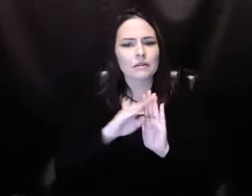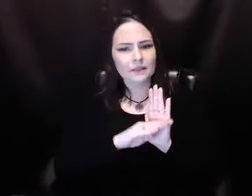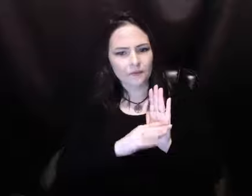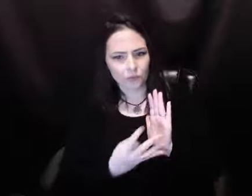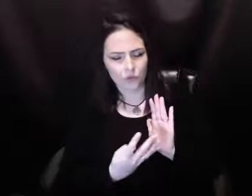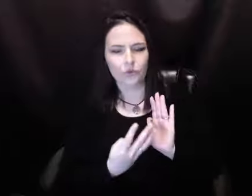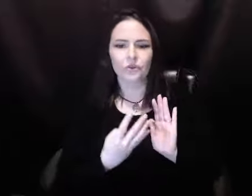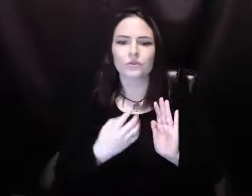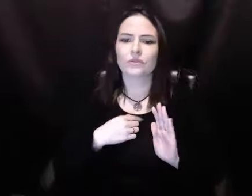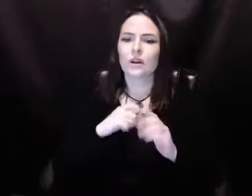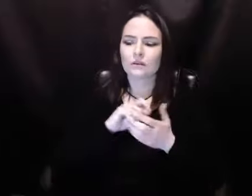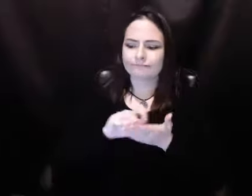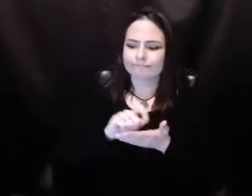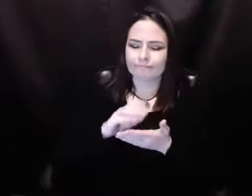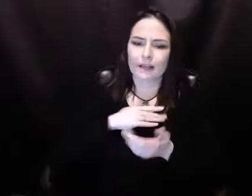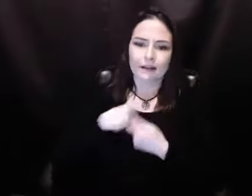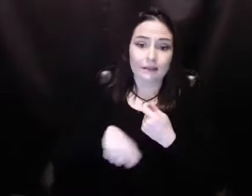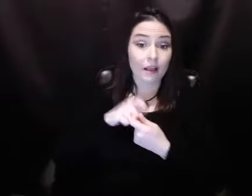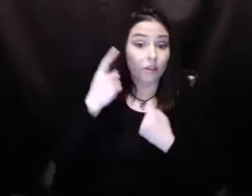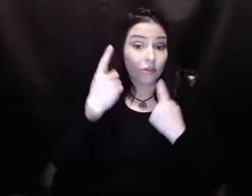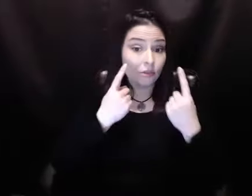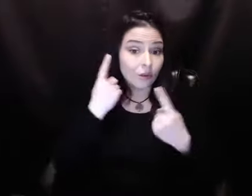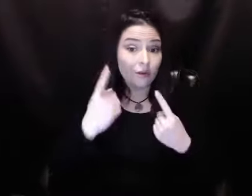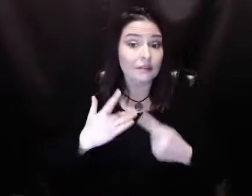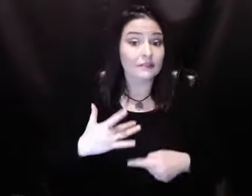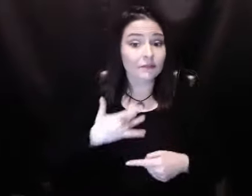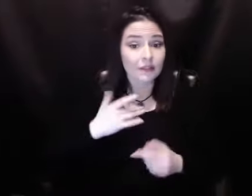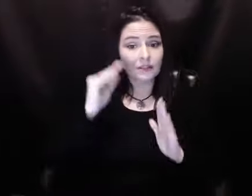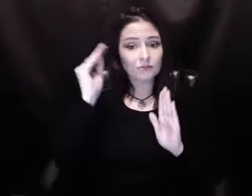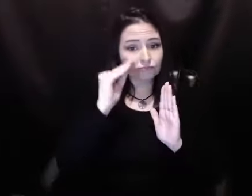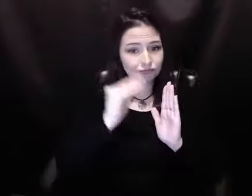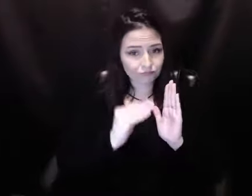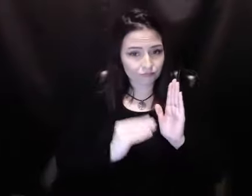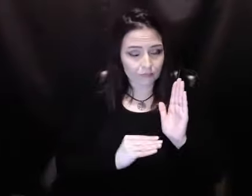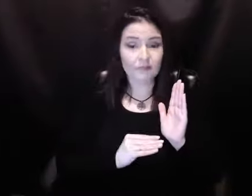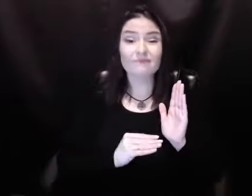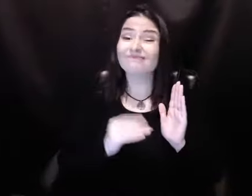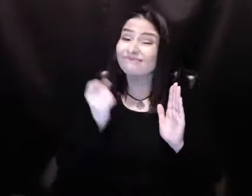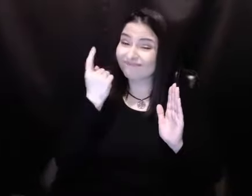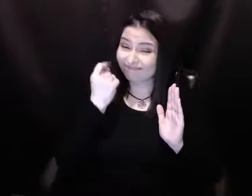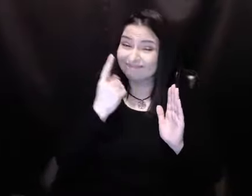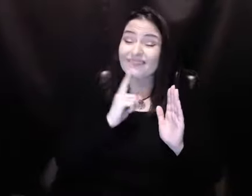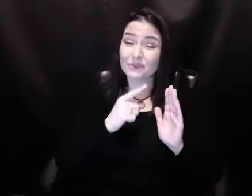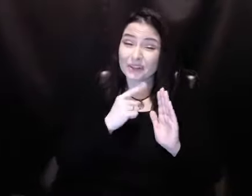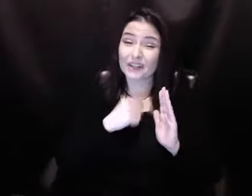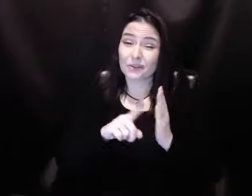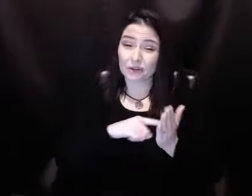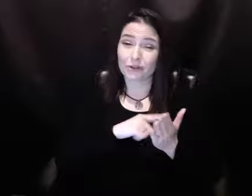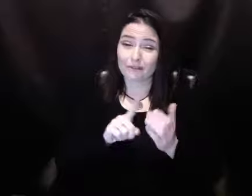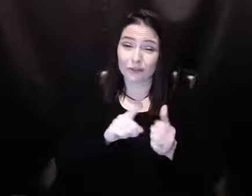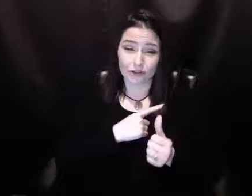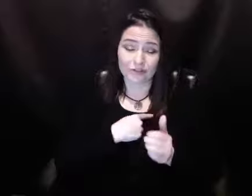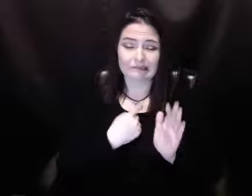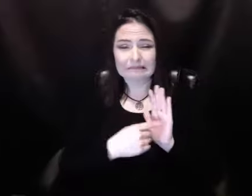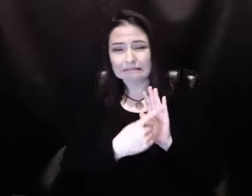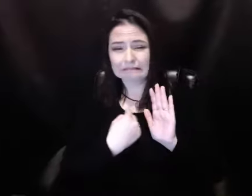reality. However, the more I worked the program by attending meetings, reading the literature,